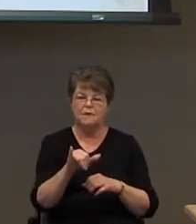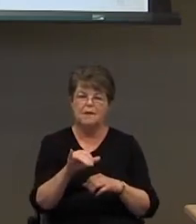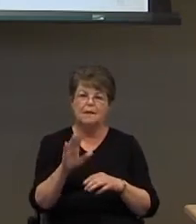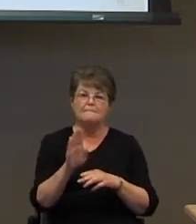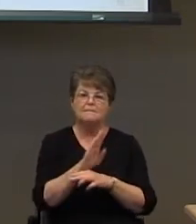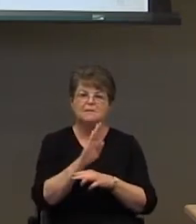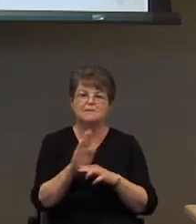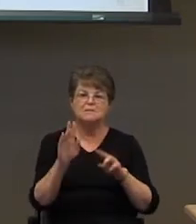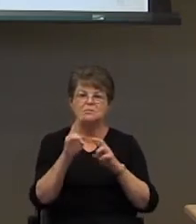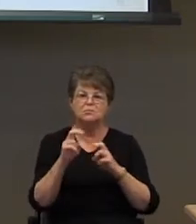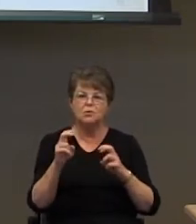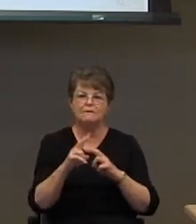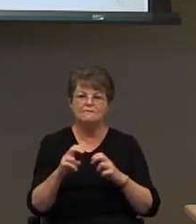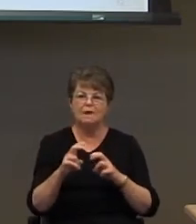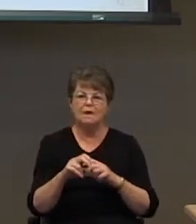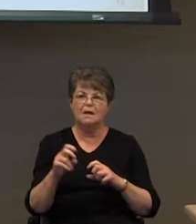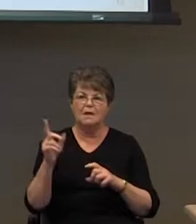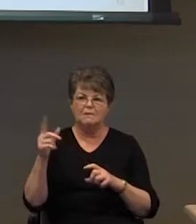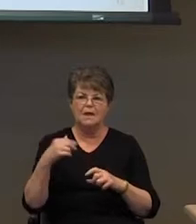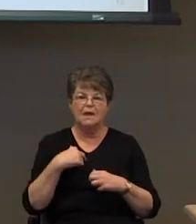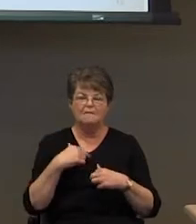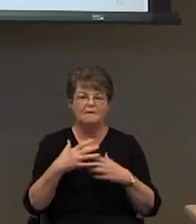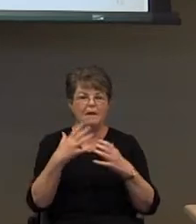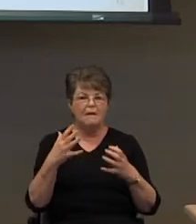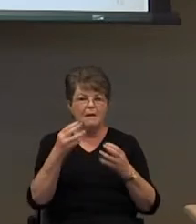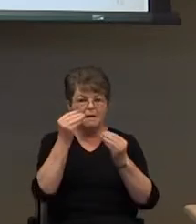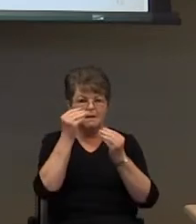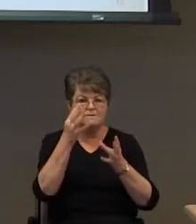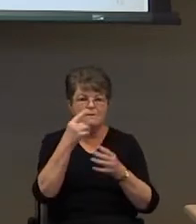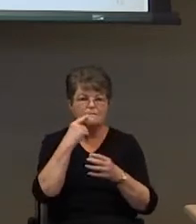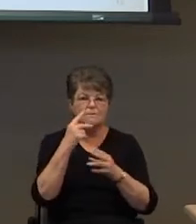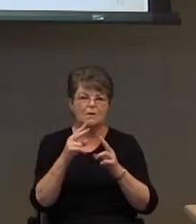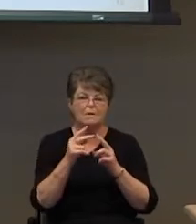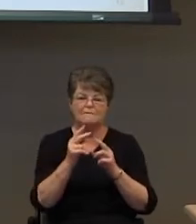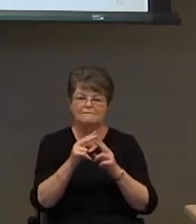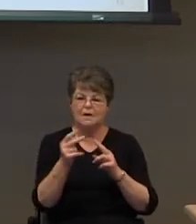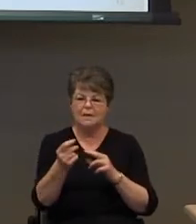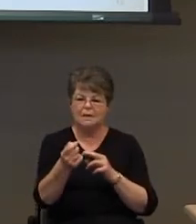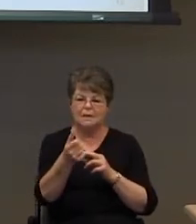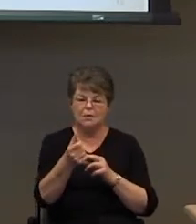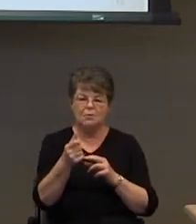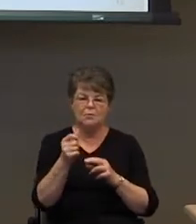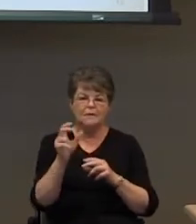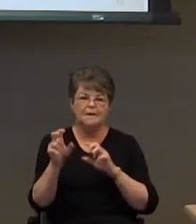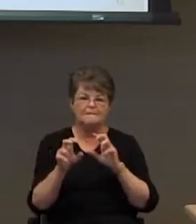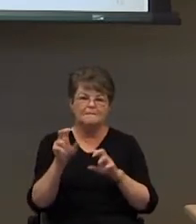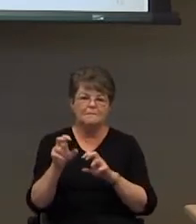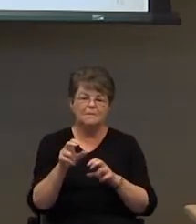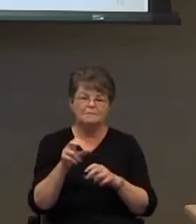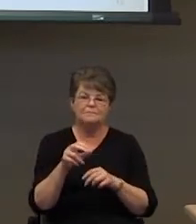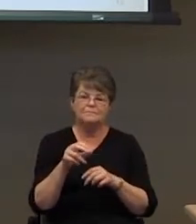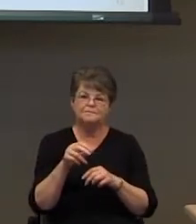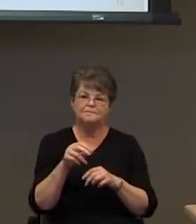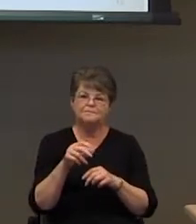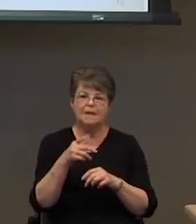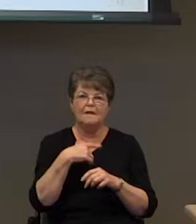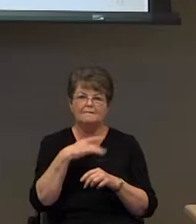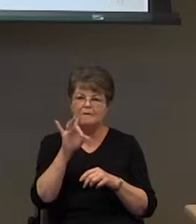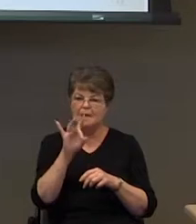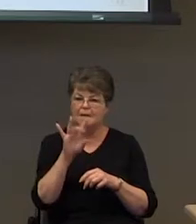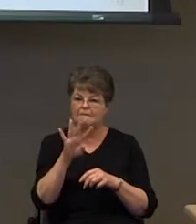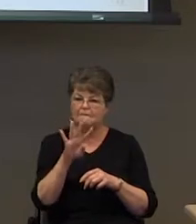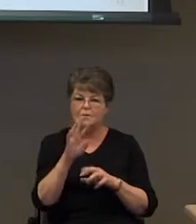one of the areas that produces a substantial amount of information for a very little investment. You had, Ben, if, correct me if I'm wrong,